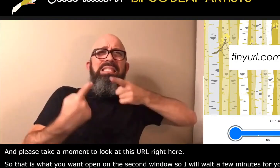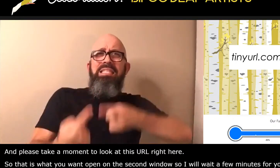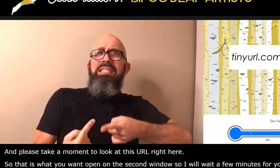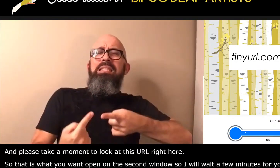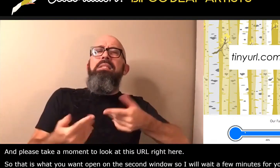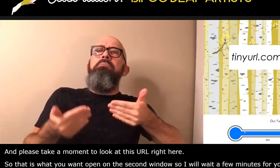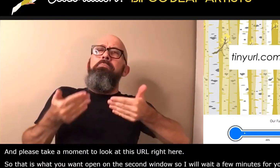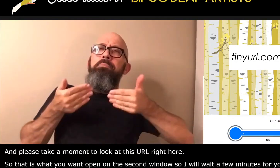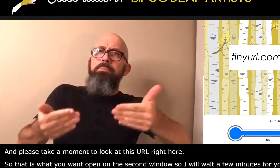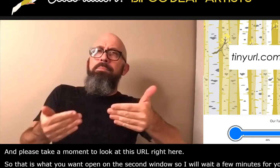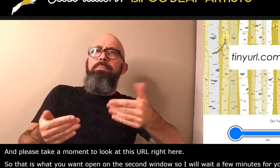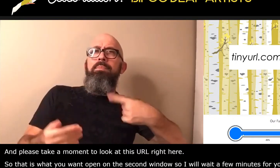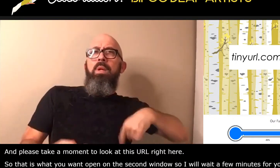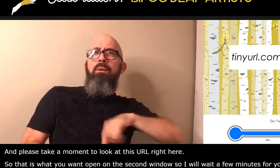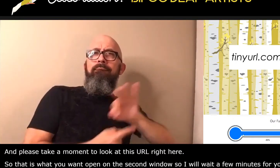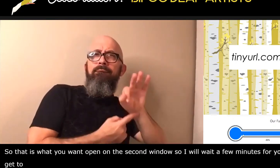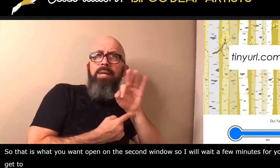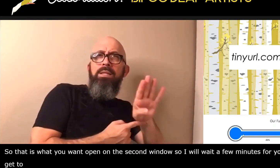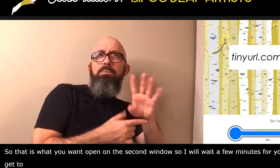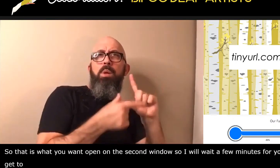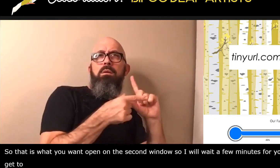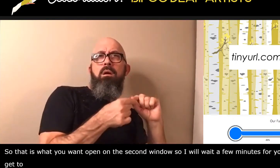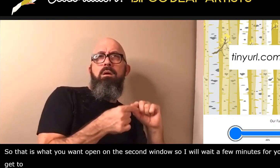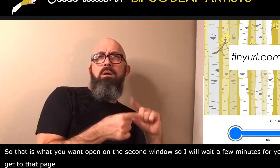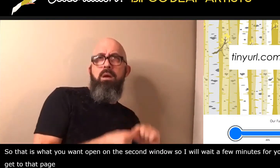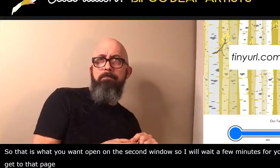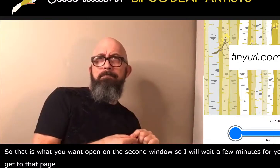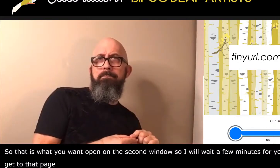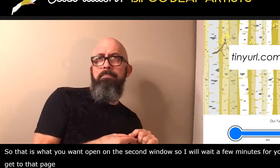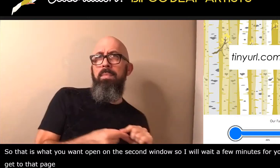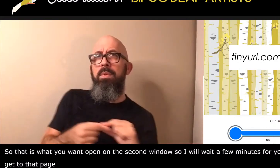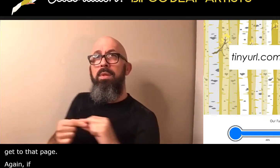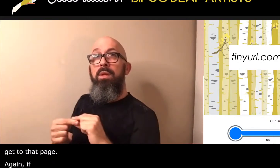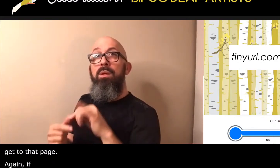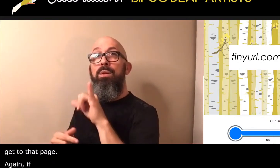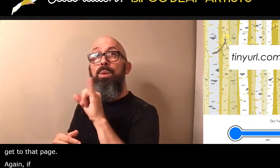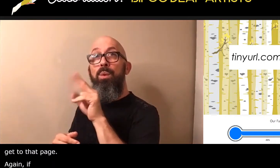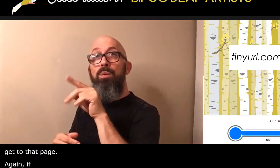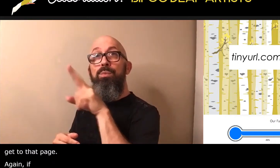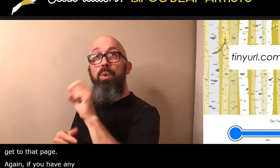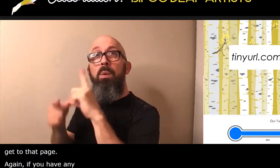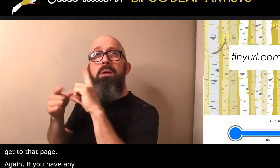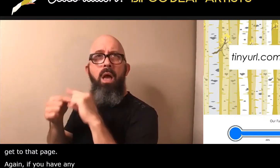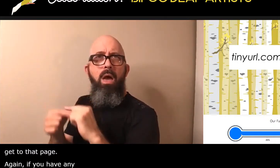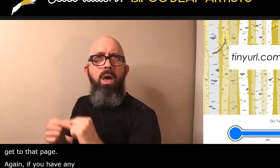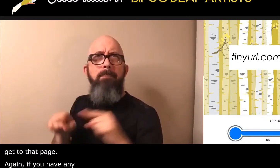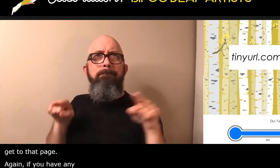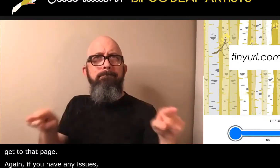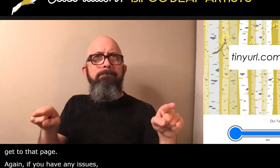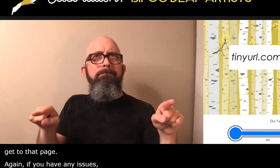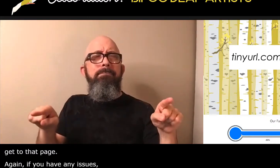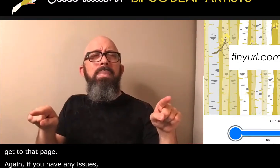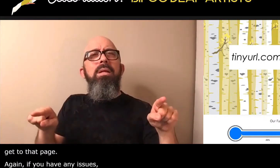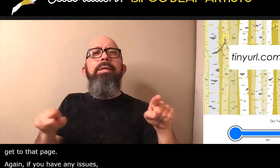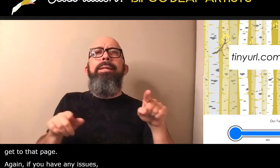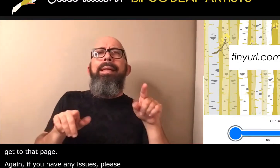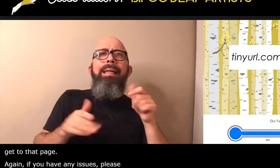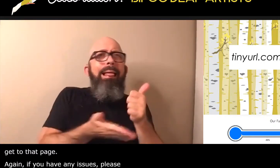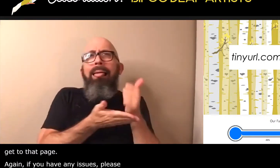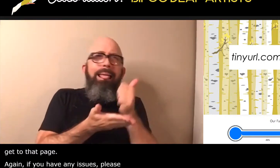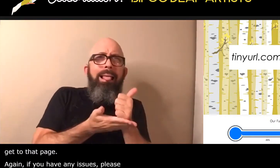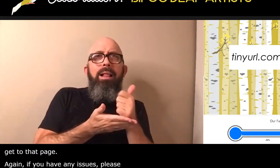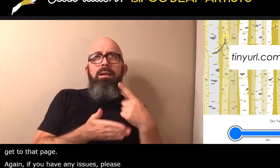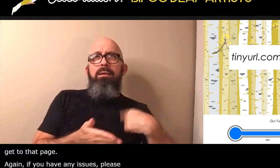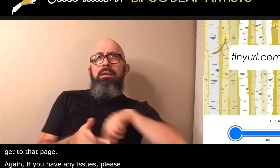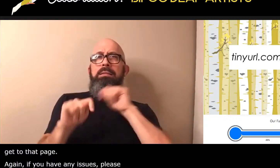that page. Again, if you have any issues, please feel free to leave a Facebook comment or a comment